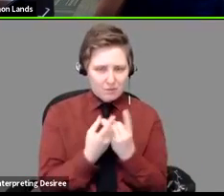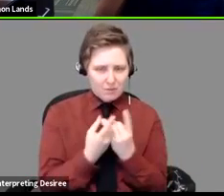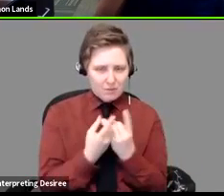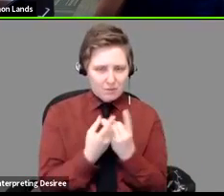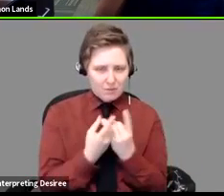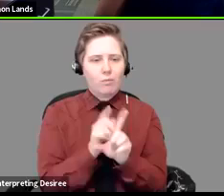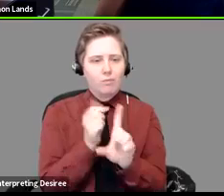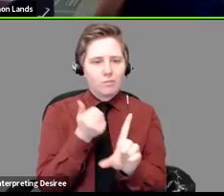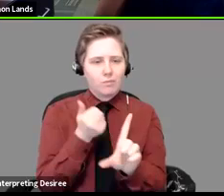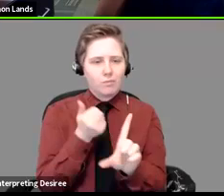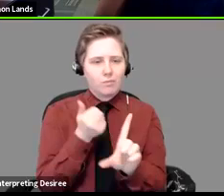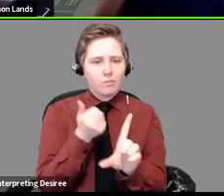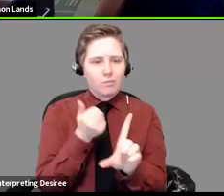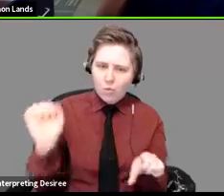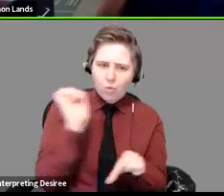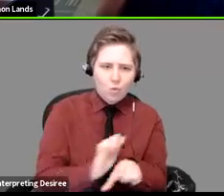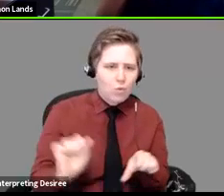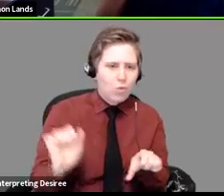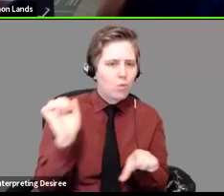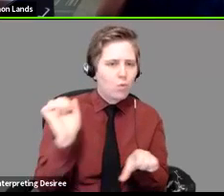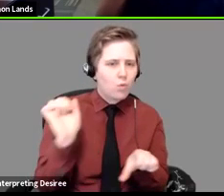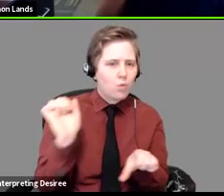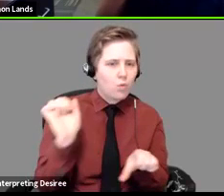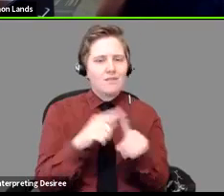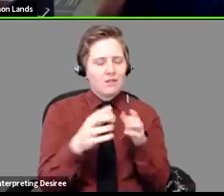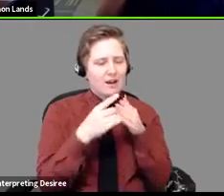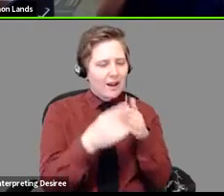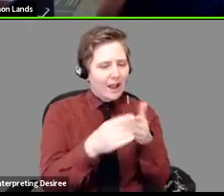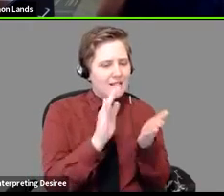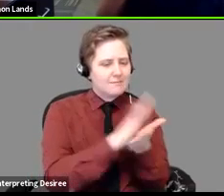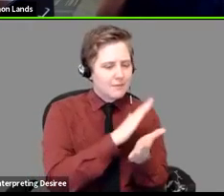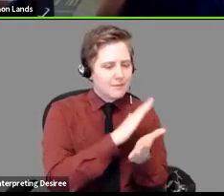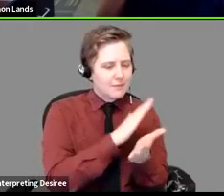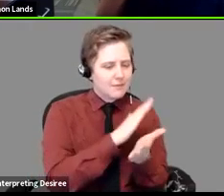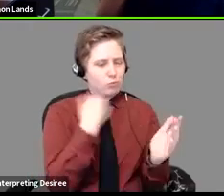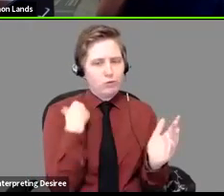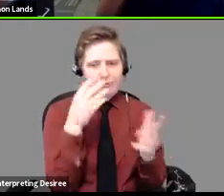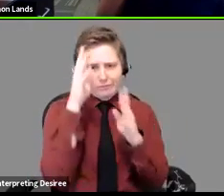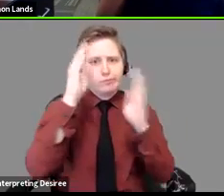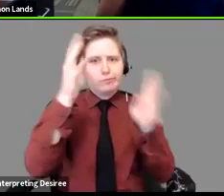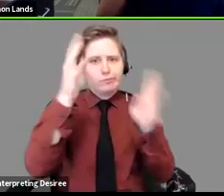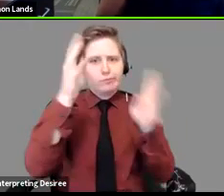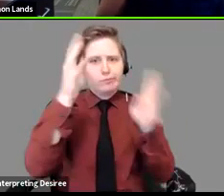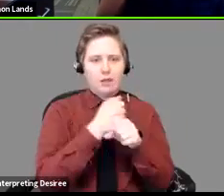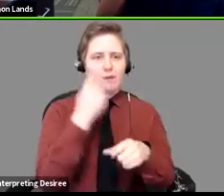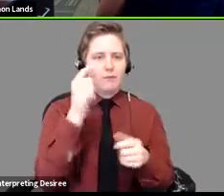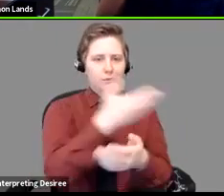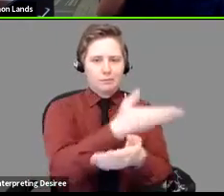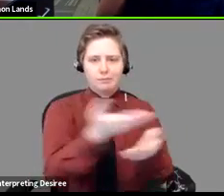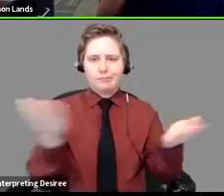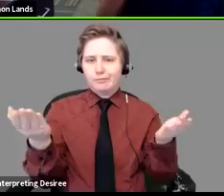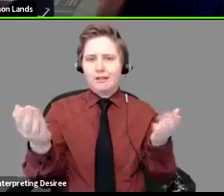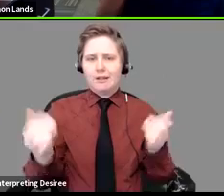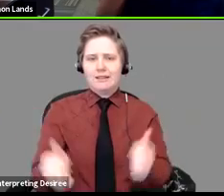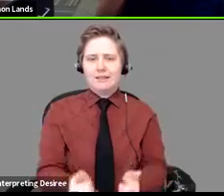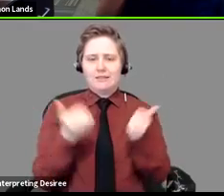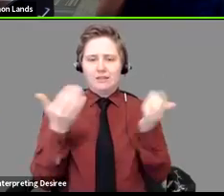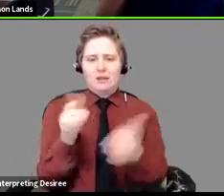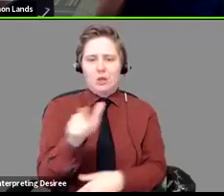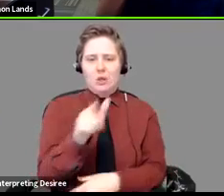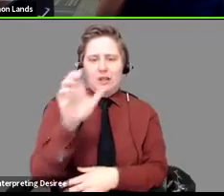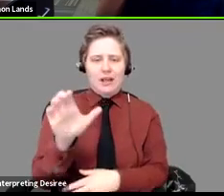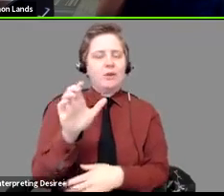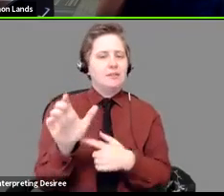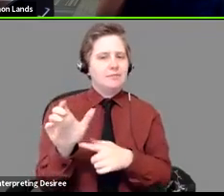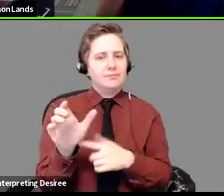working tirelessly on a lot of the guidance documents we have been creating for the folks living in Lucas County.